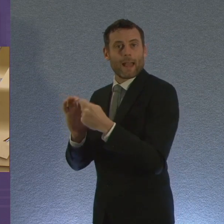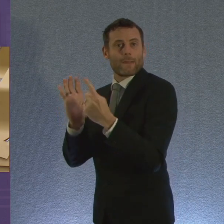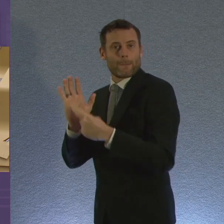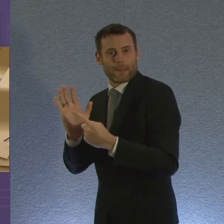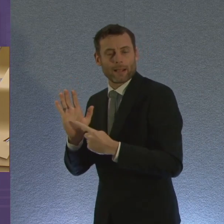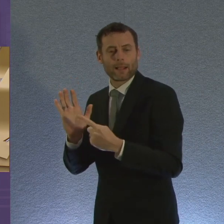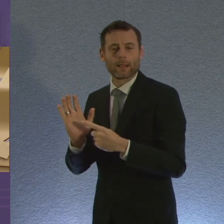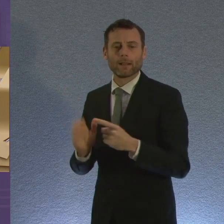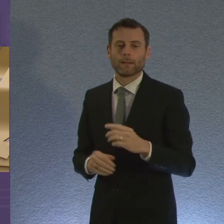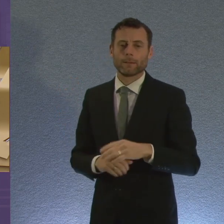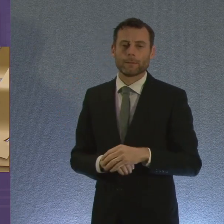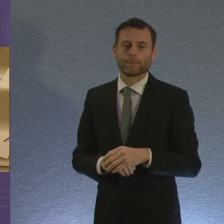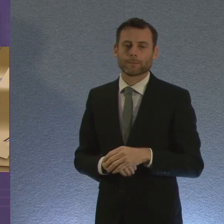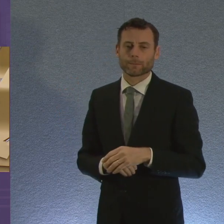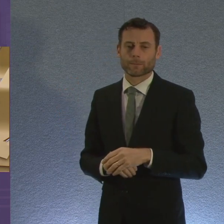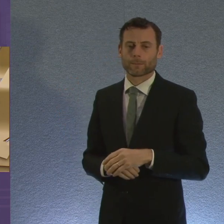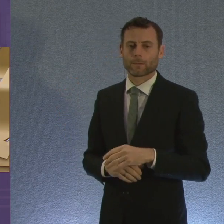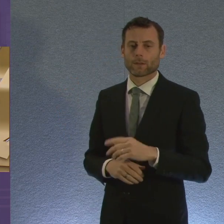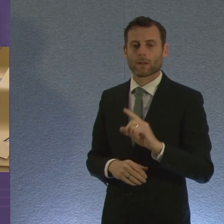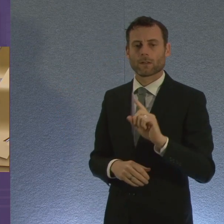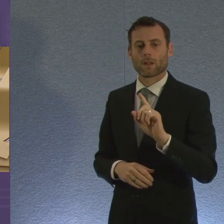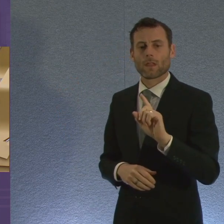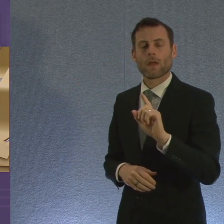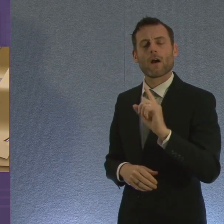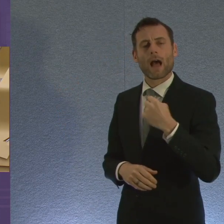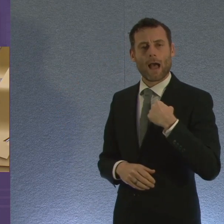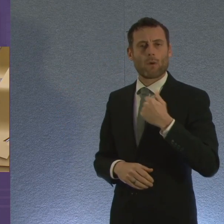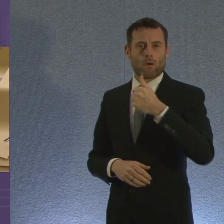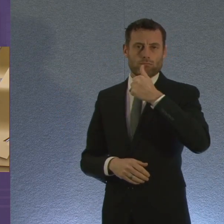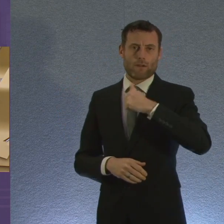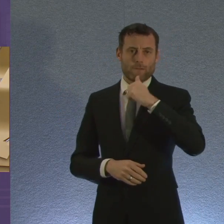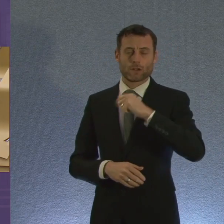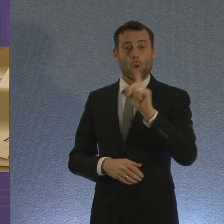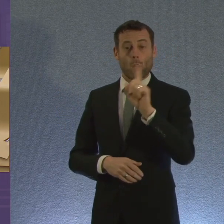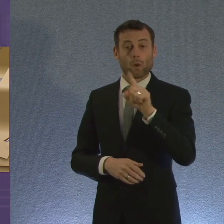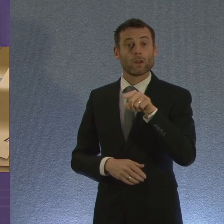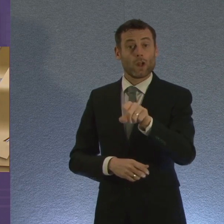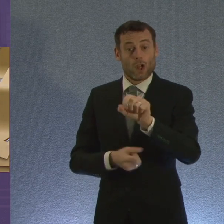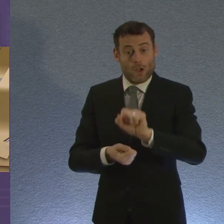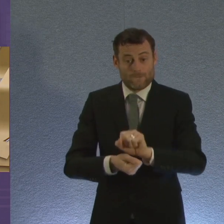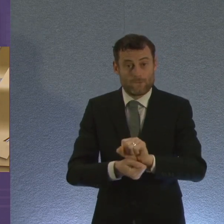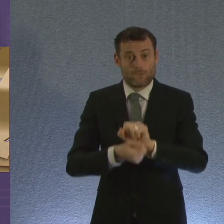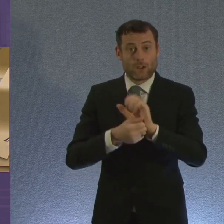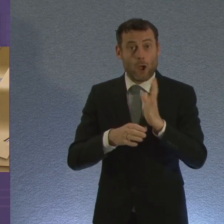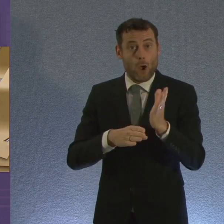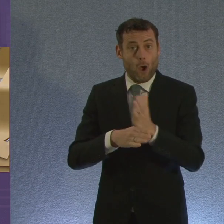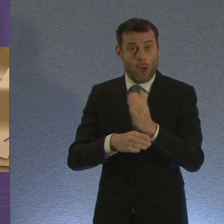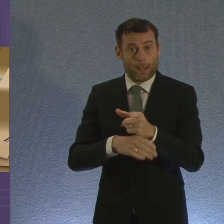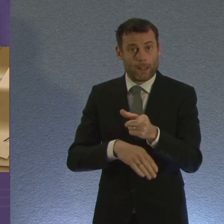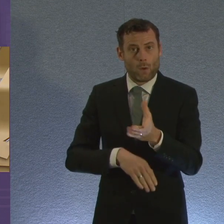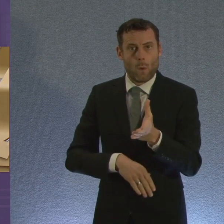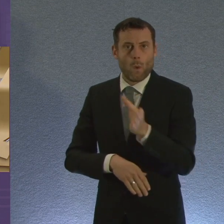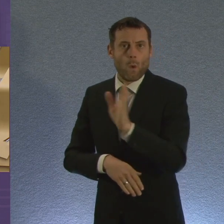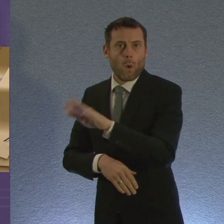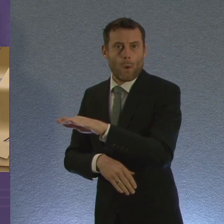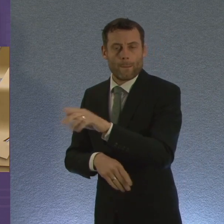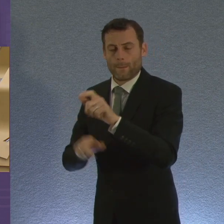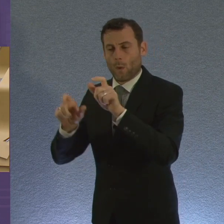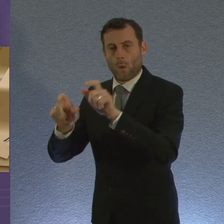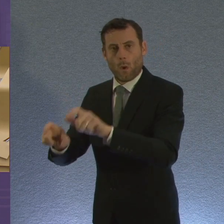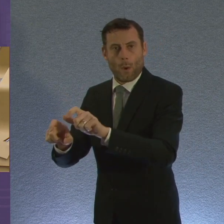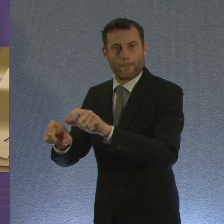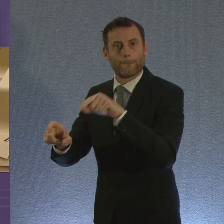the issue raised by Liam Kerr, the first choice would be people to go on home detention curfew. So there would be no blanket release at that